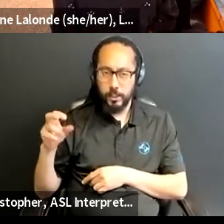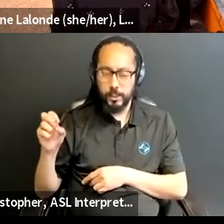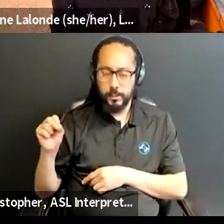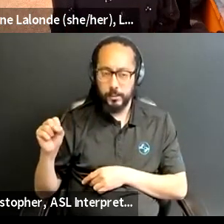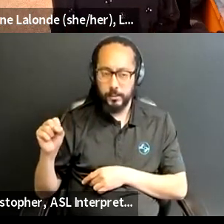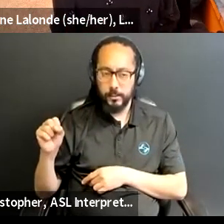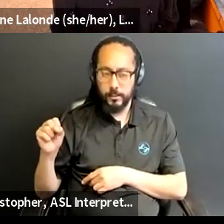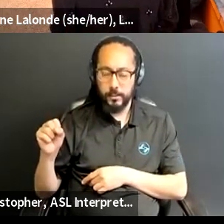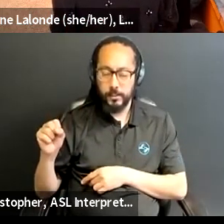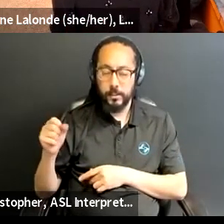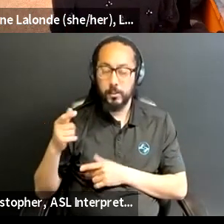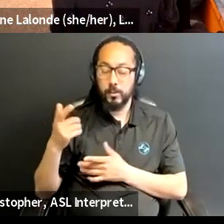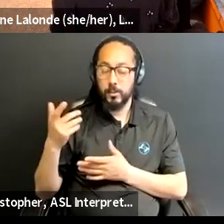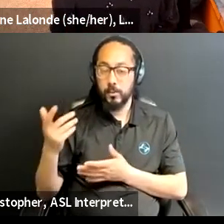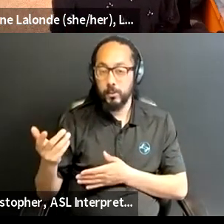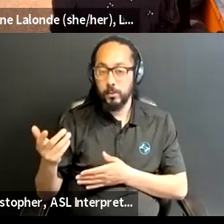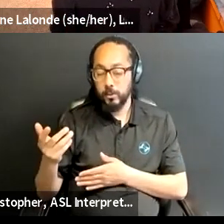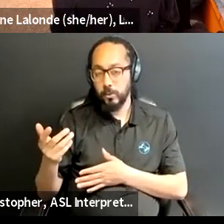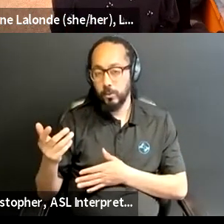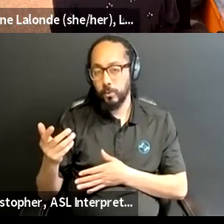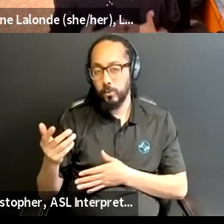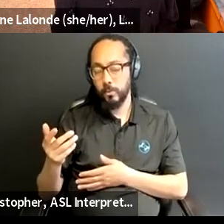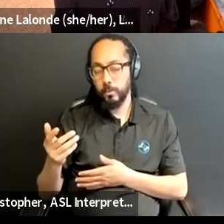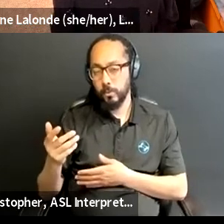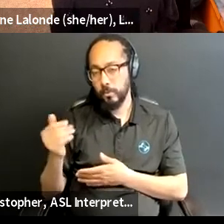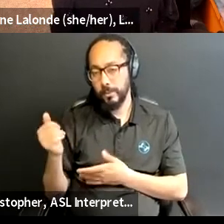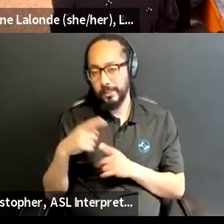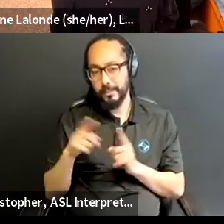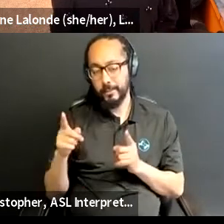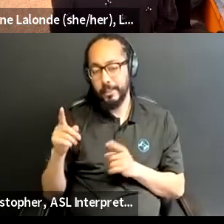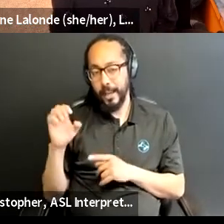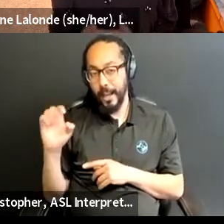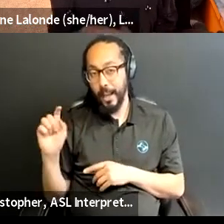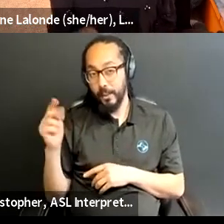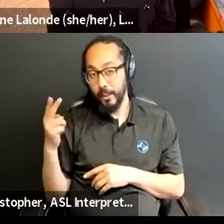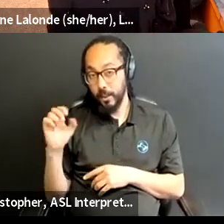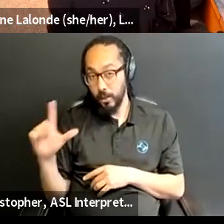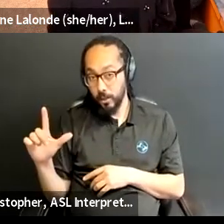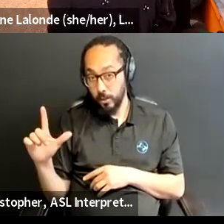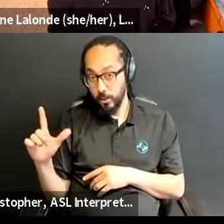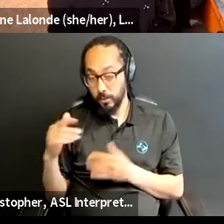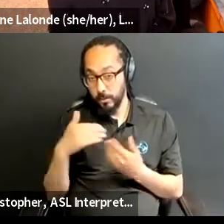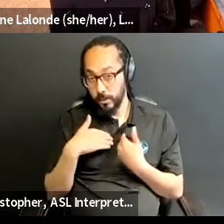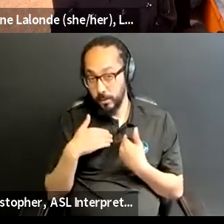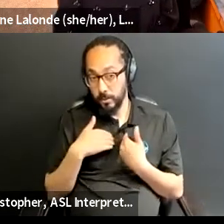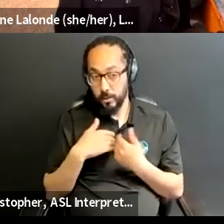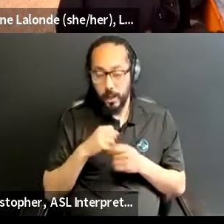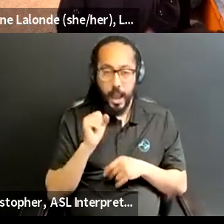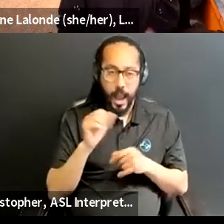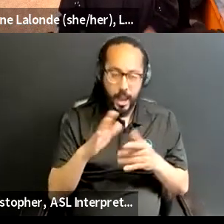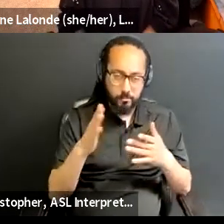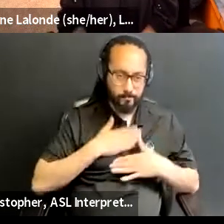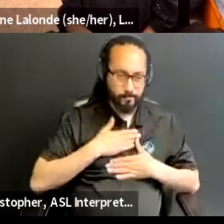an early slide, Benta, that you spoke about the difference between ethical responsibility and over-responsibility.